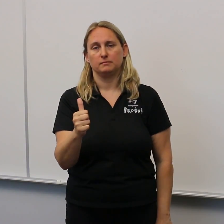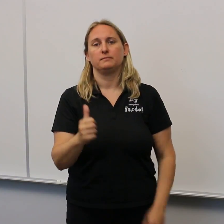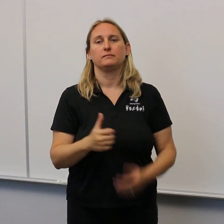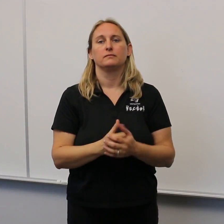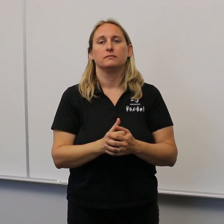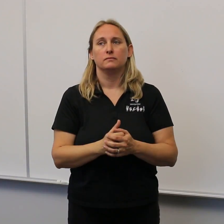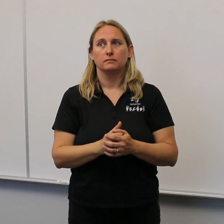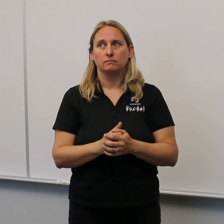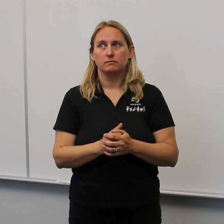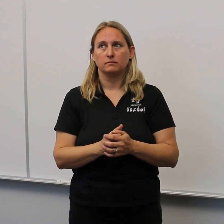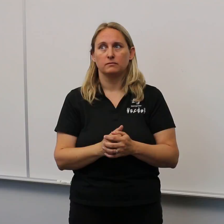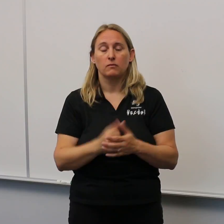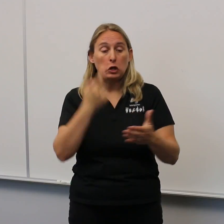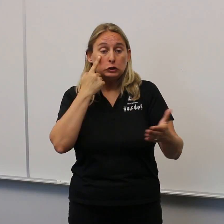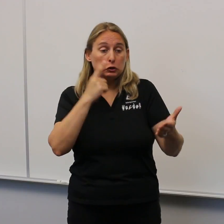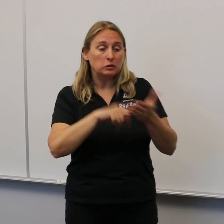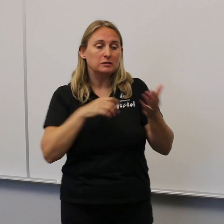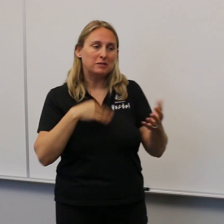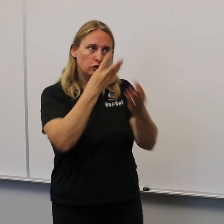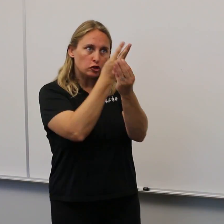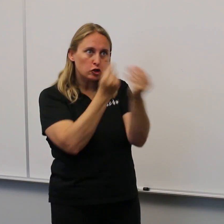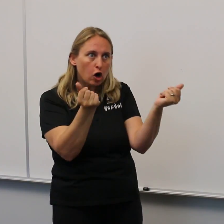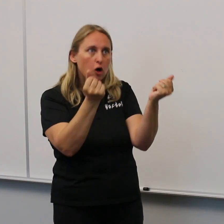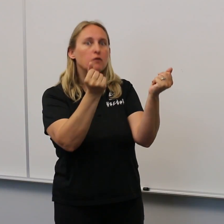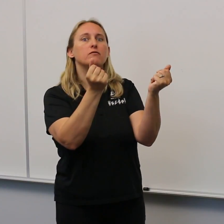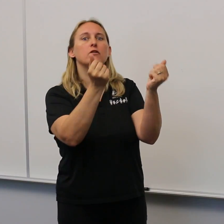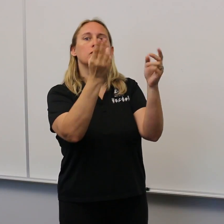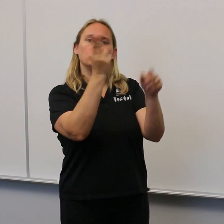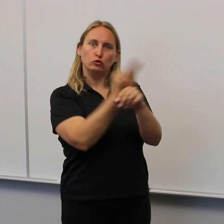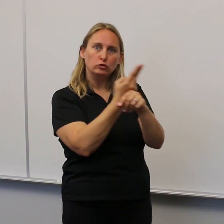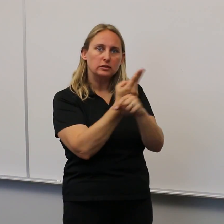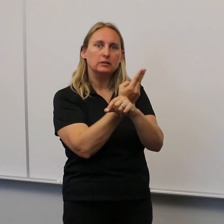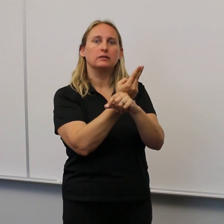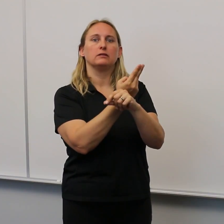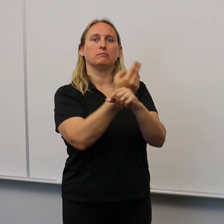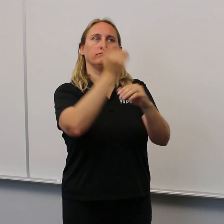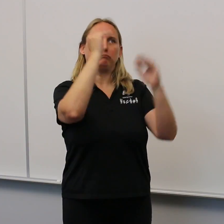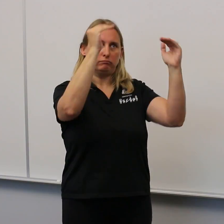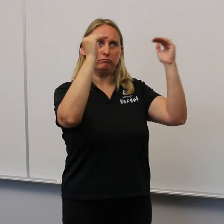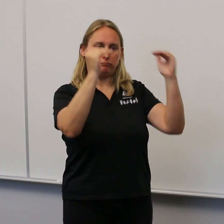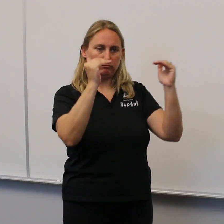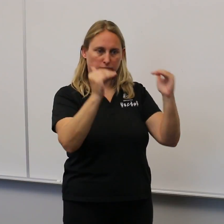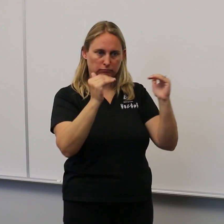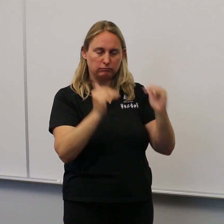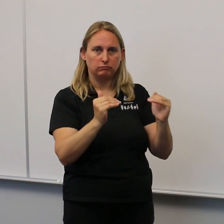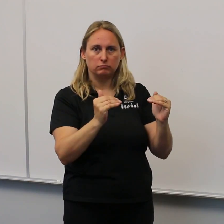Notice how, as I'm solving, I'm working down,